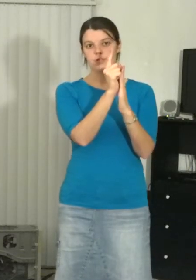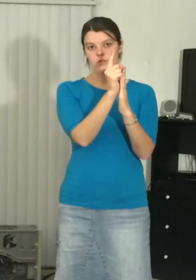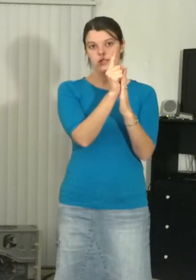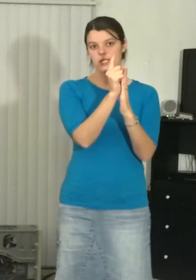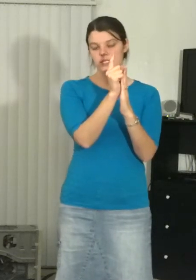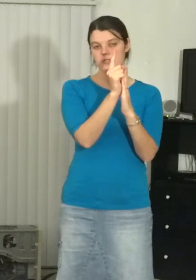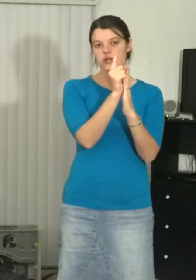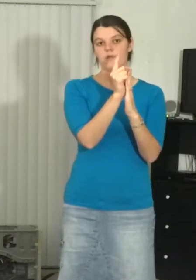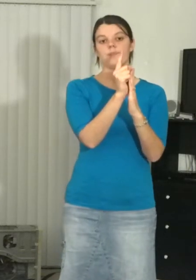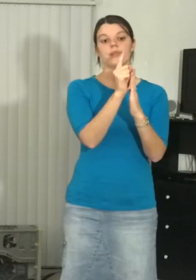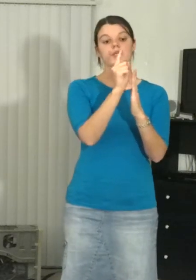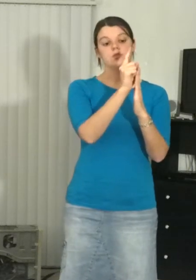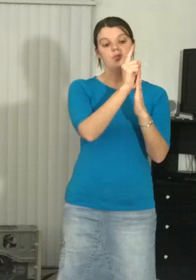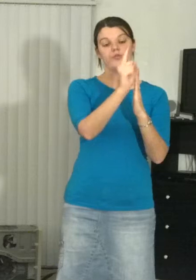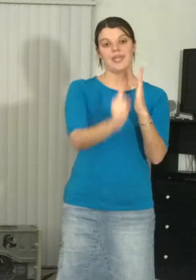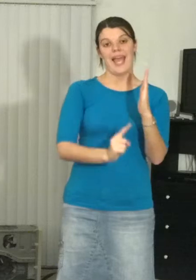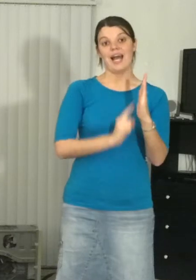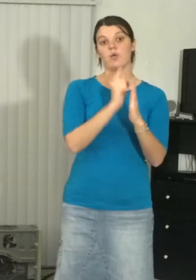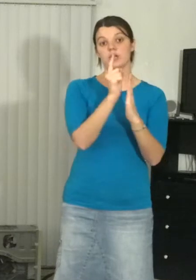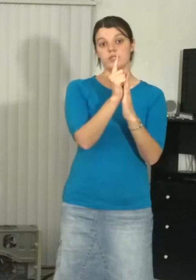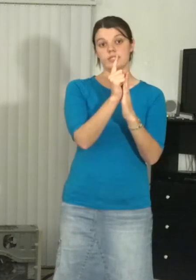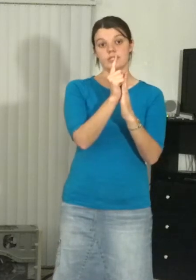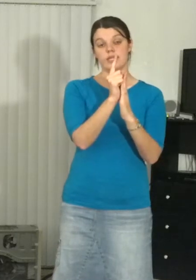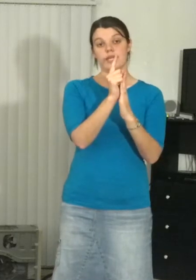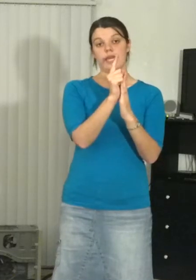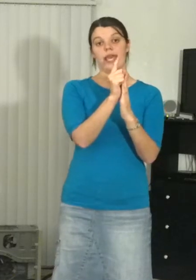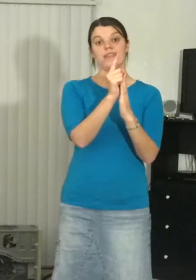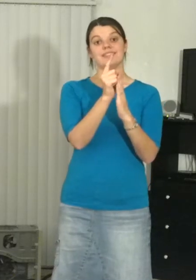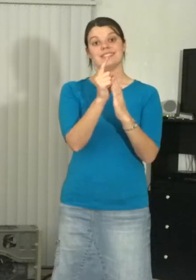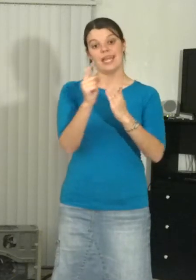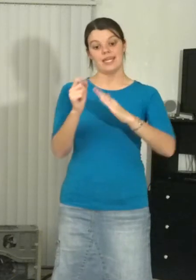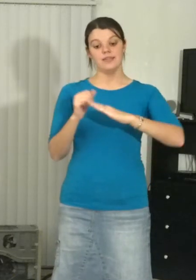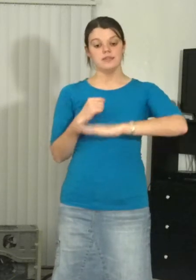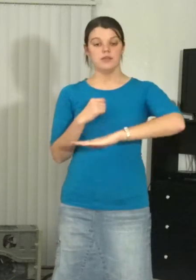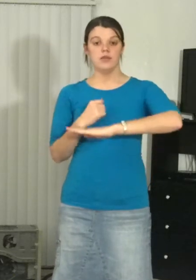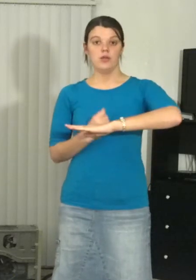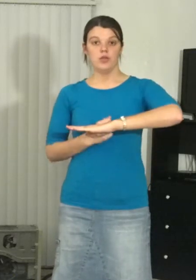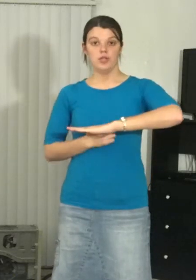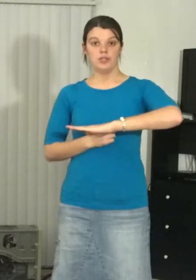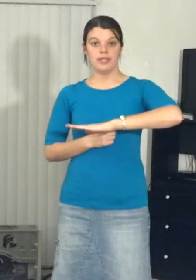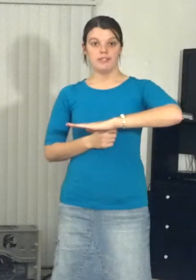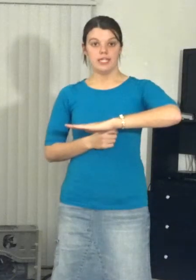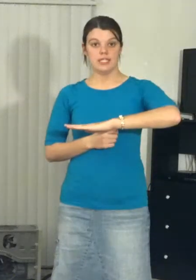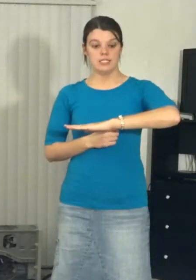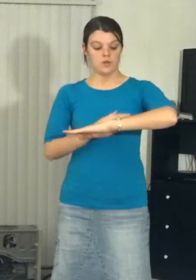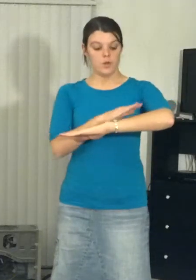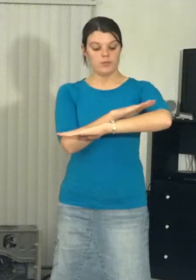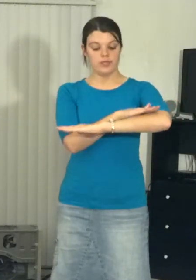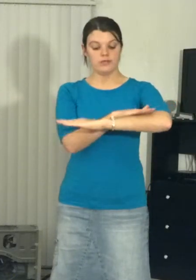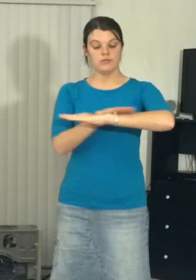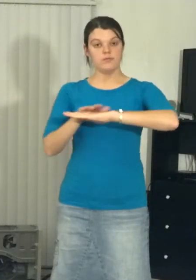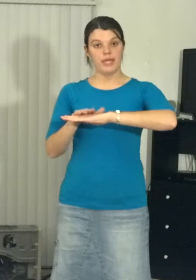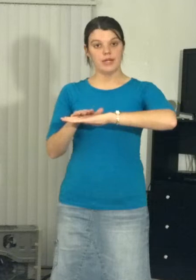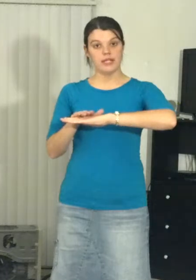doing it like this, though. So through the hours and the days, Your left hand is going to be parallel